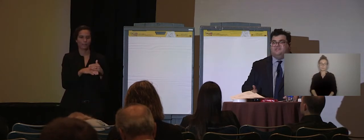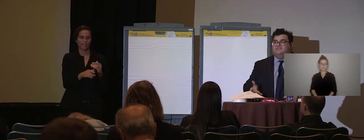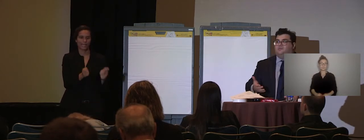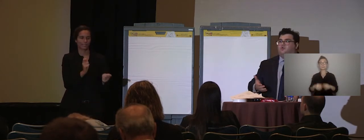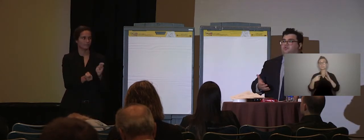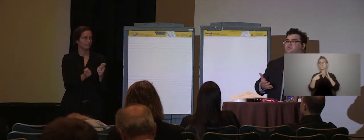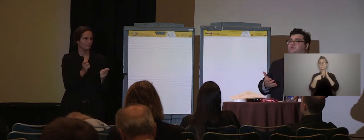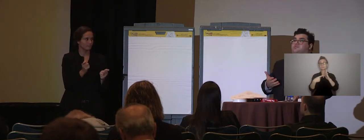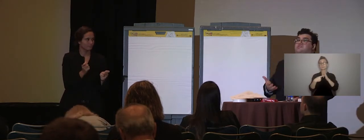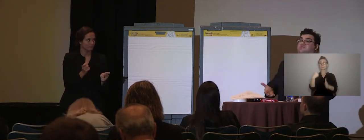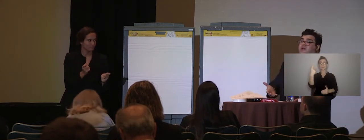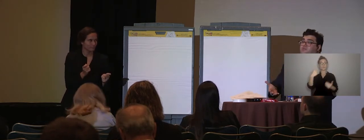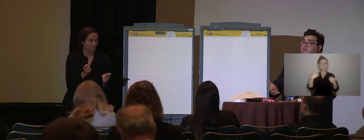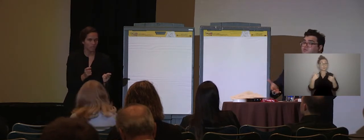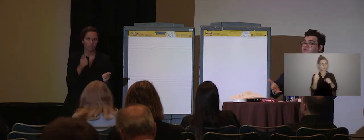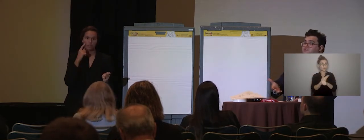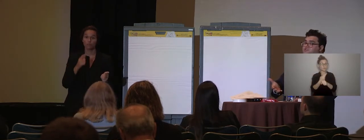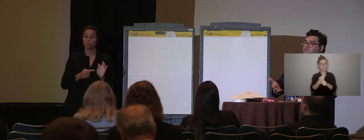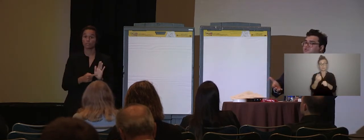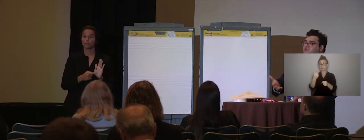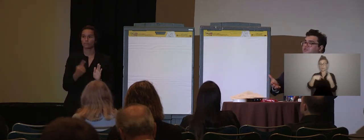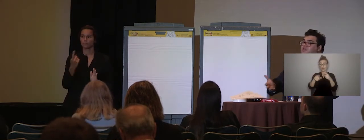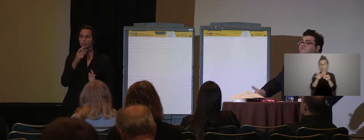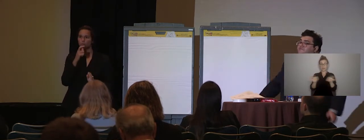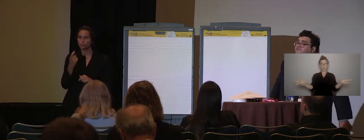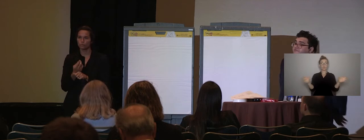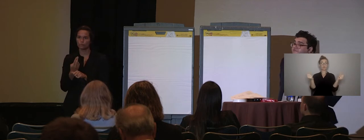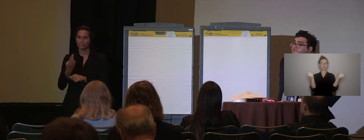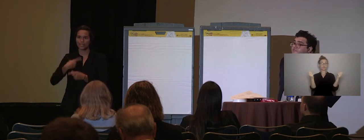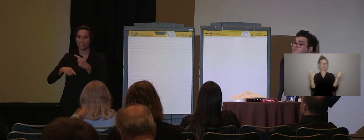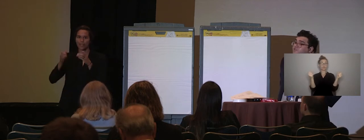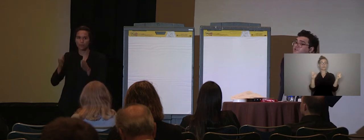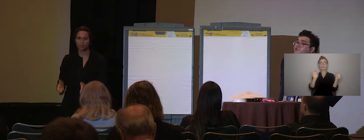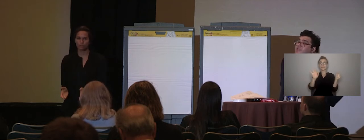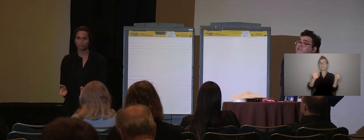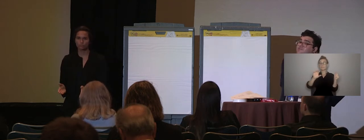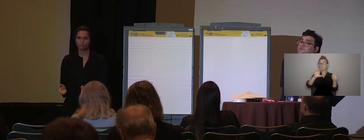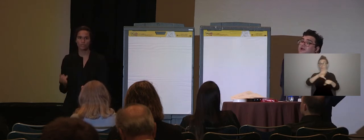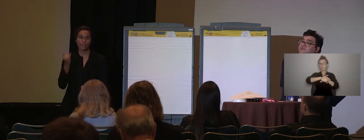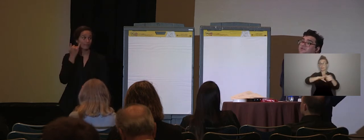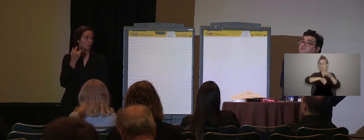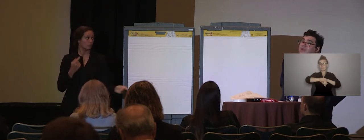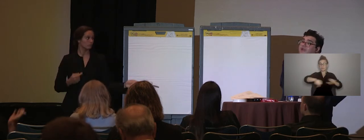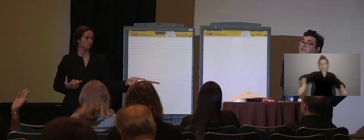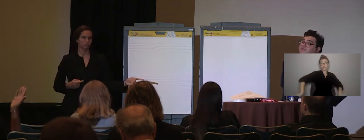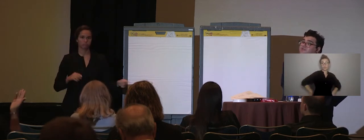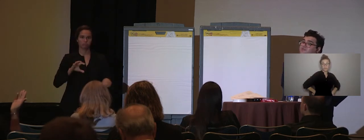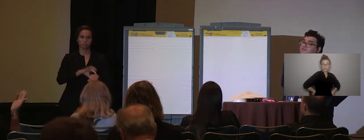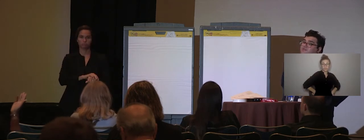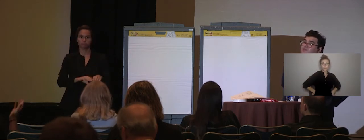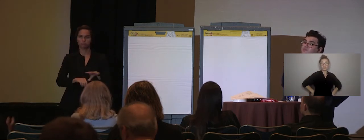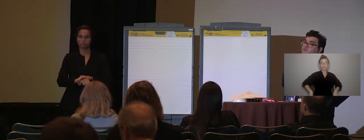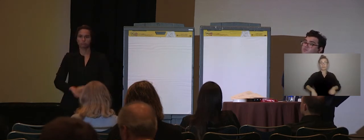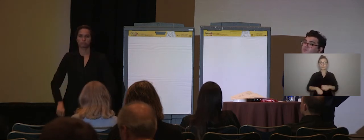For instance, someone who uses sign language, if you put your hands behind their back